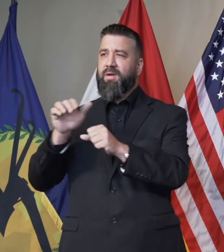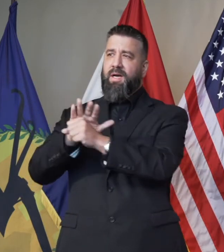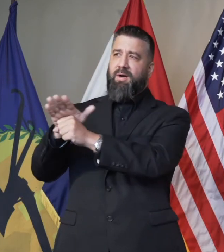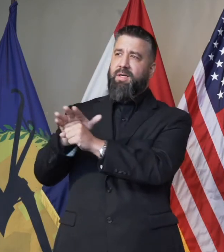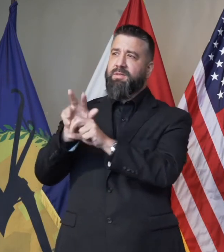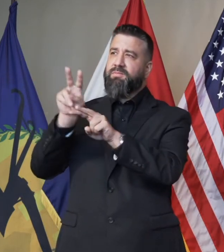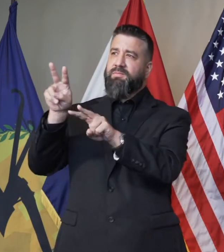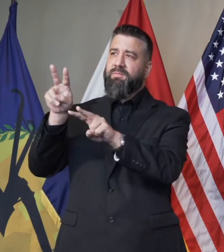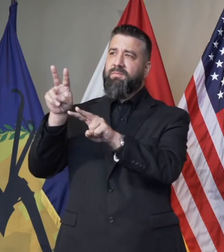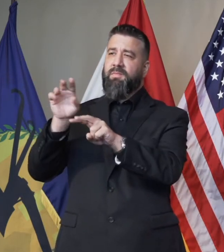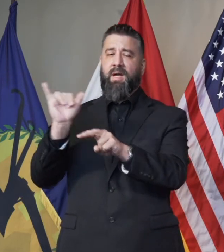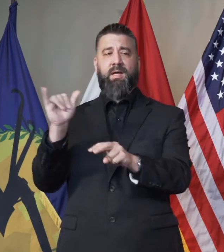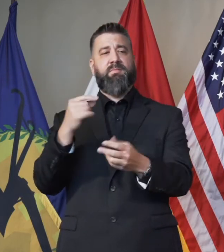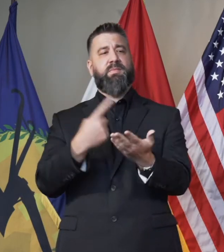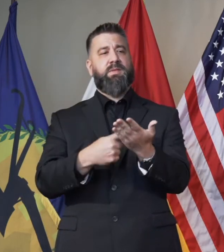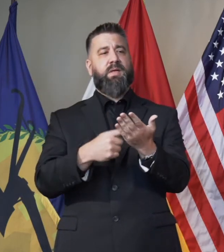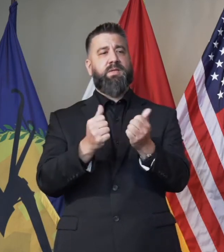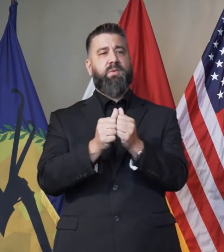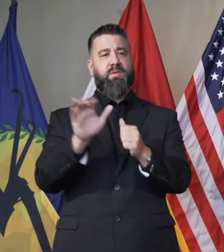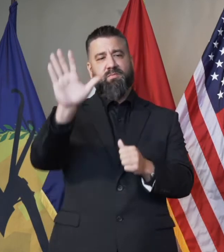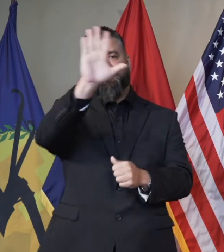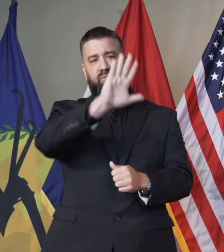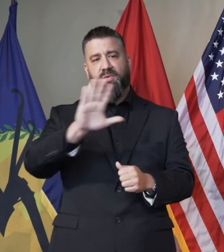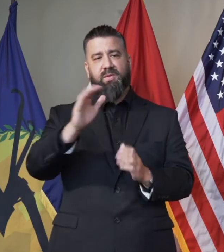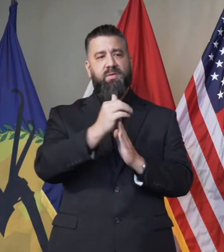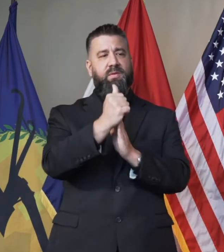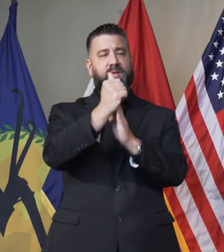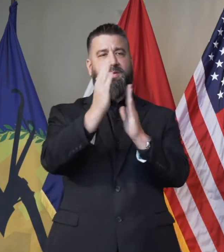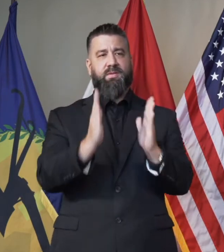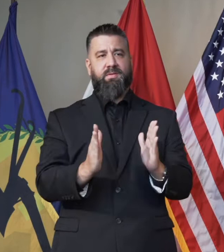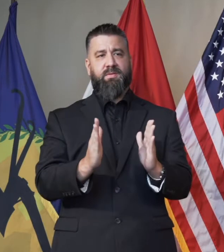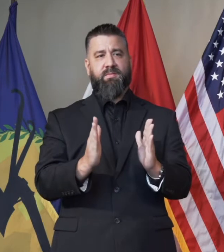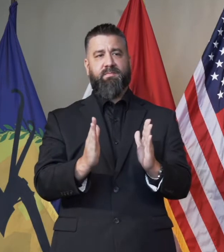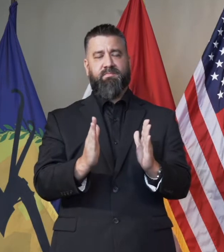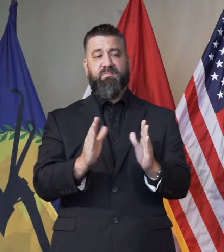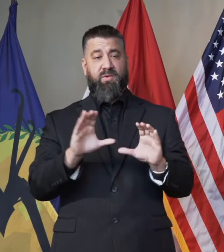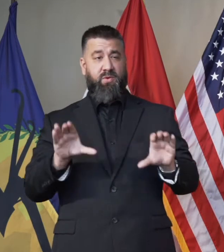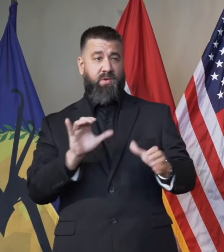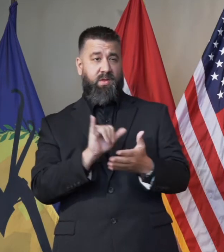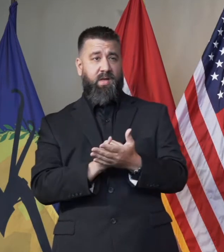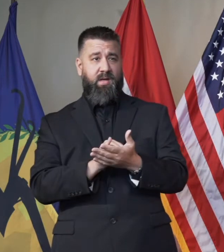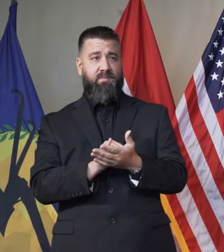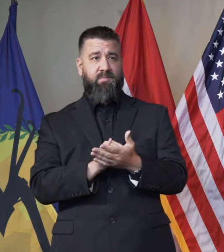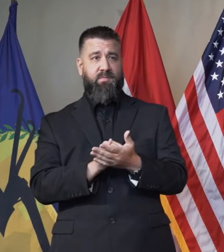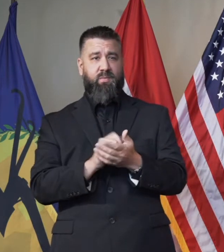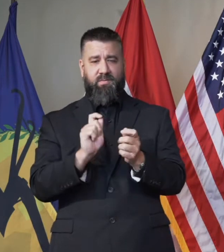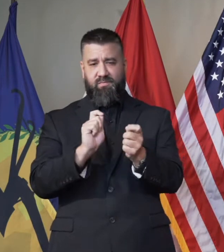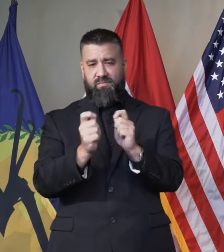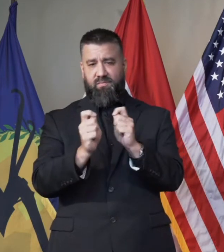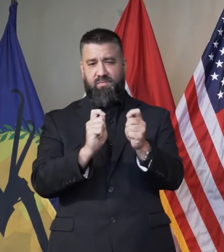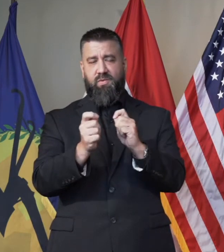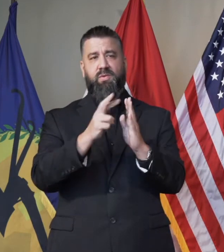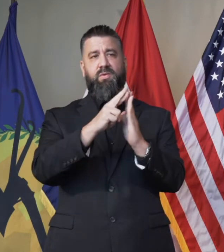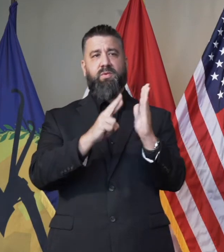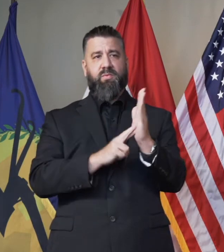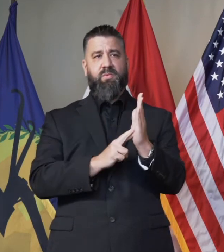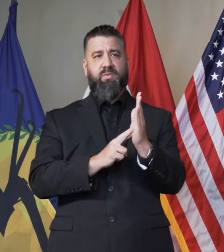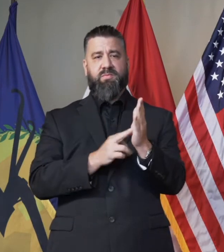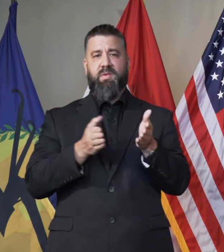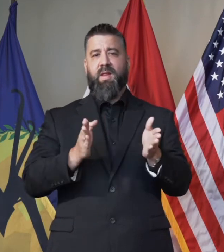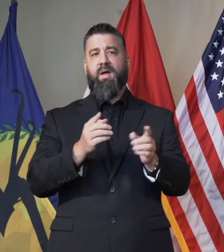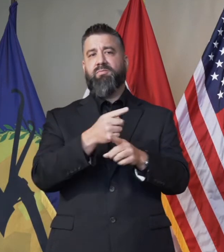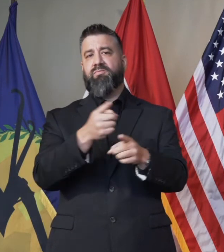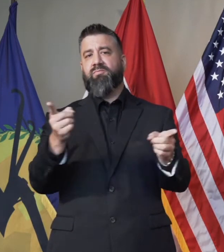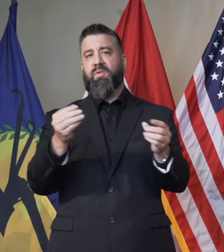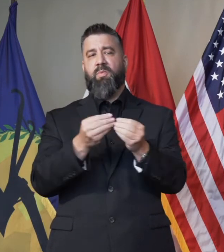collaborated with regional leaders and authorities. And in doing so, we refined our guidelines to allow more freedoms while keeping our residents